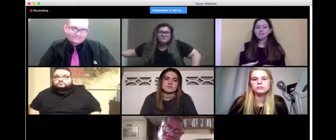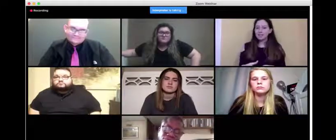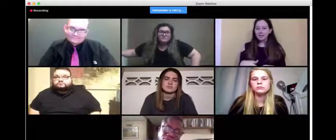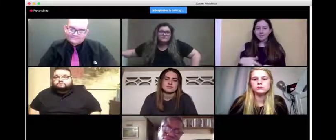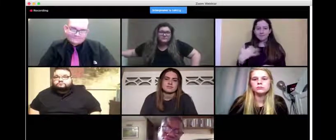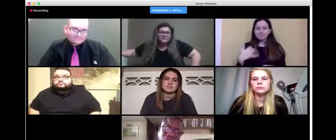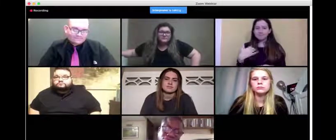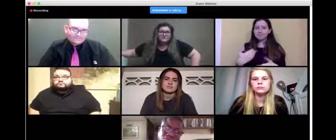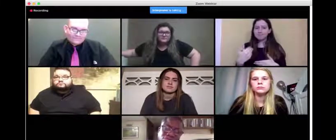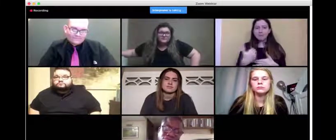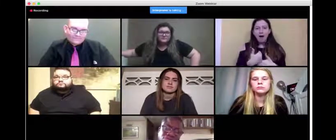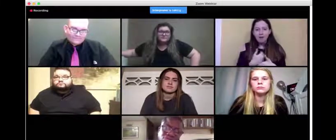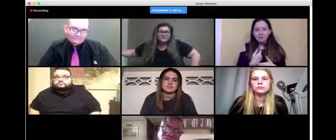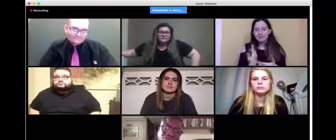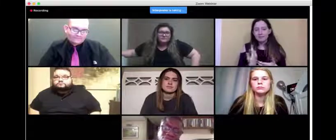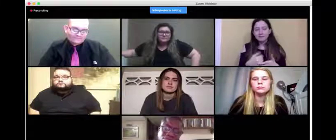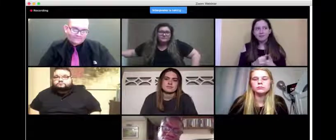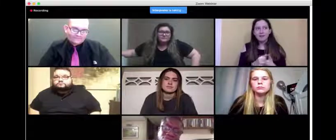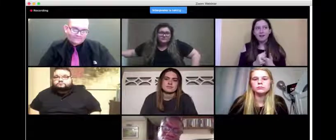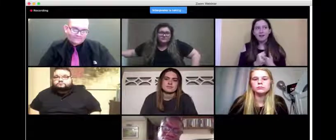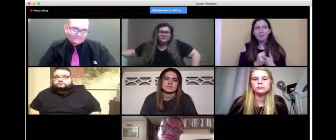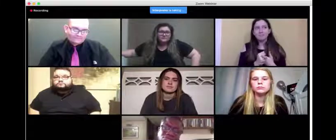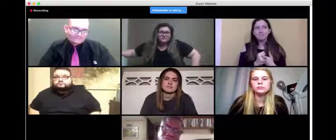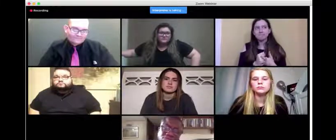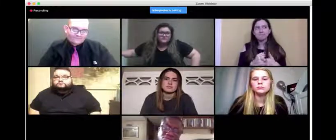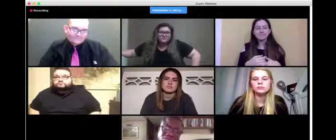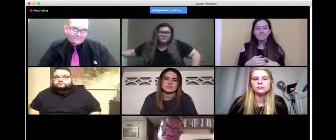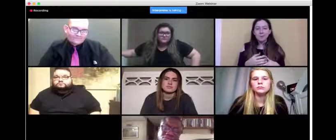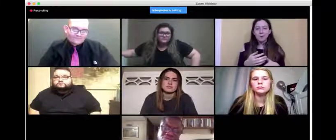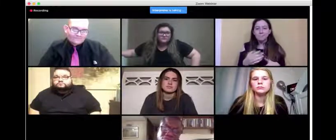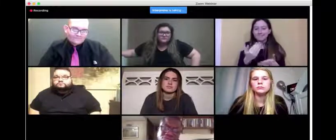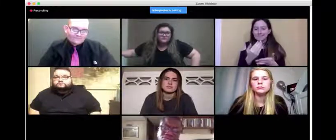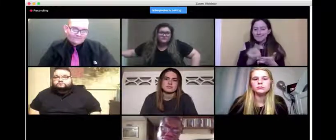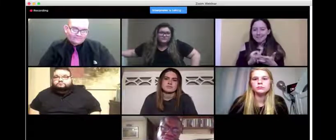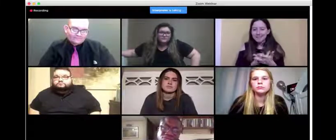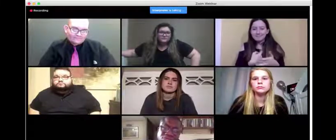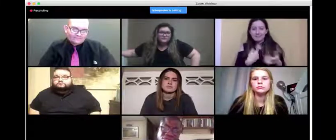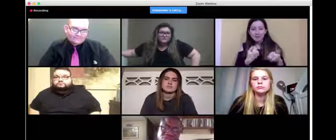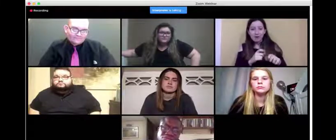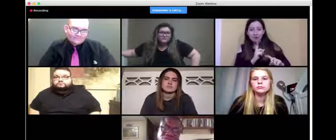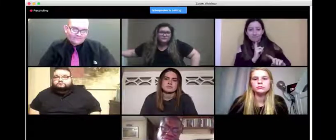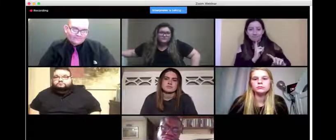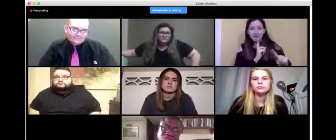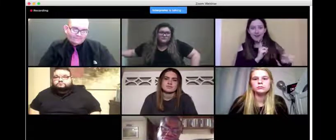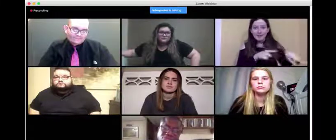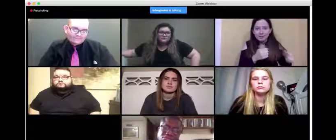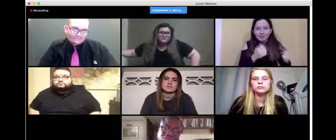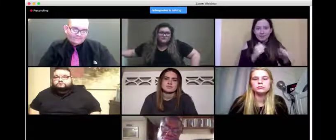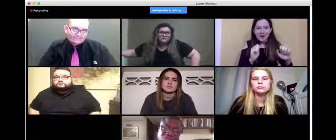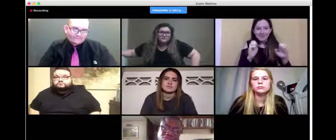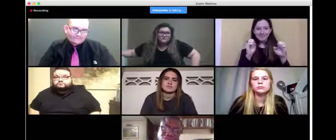So sometimes I try to respond to educate people, but sometimes